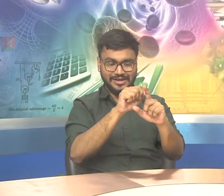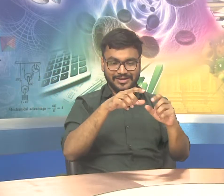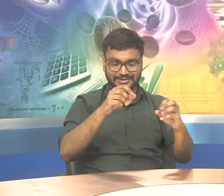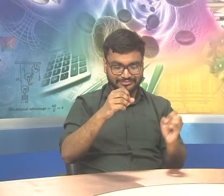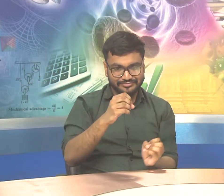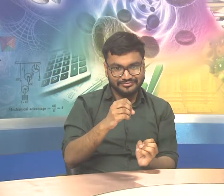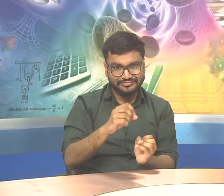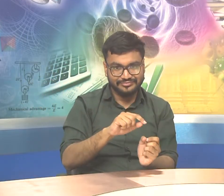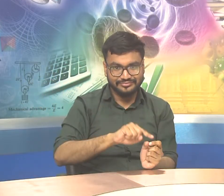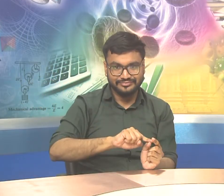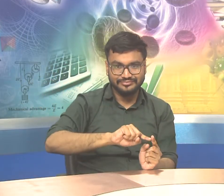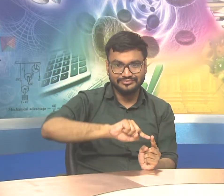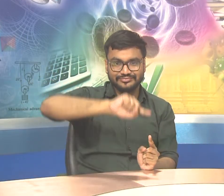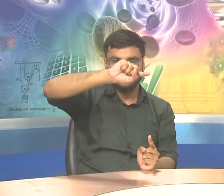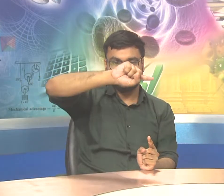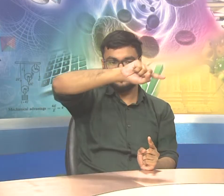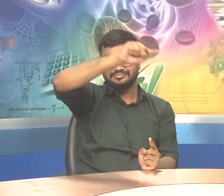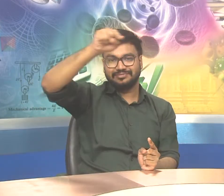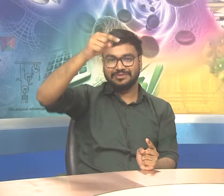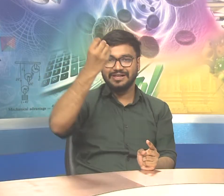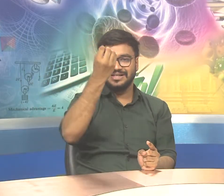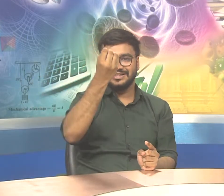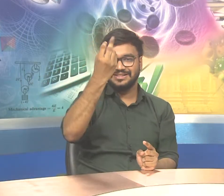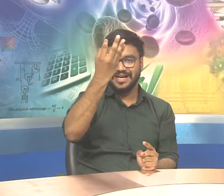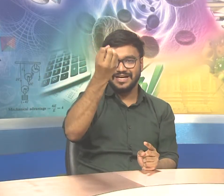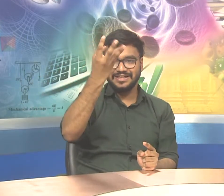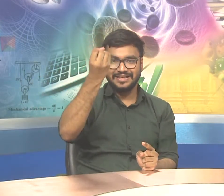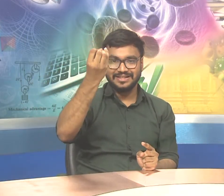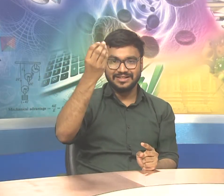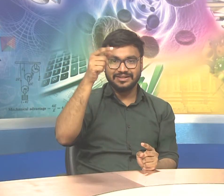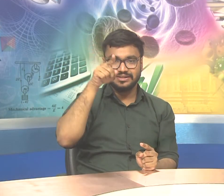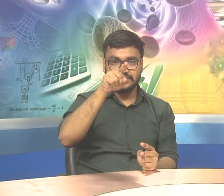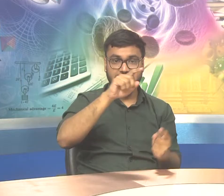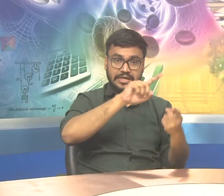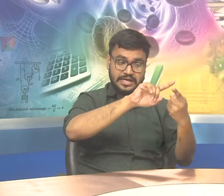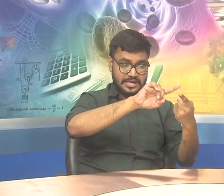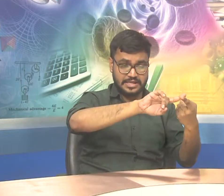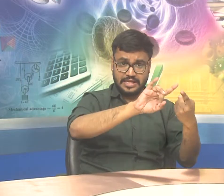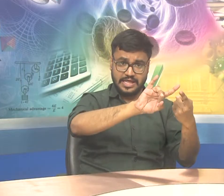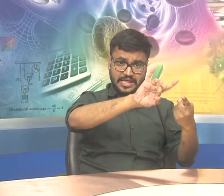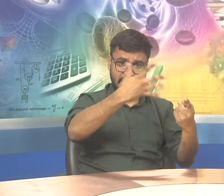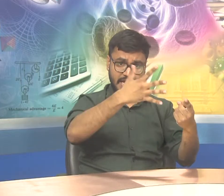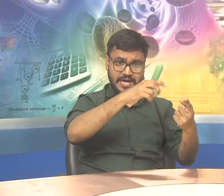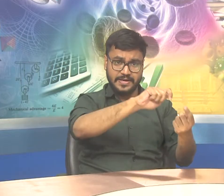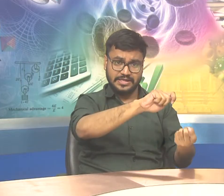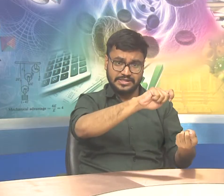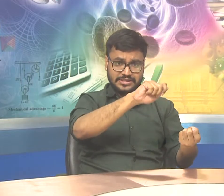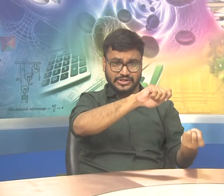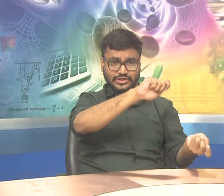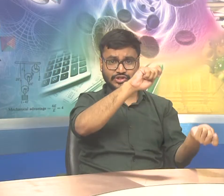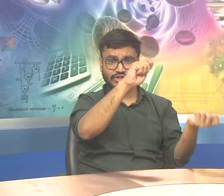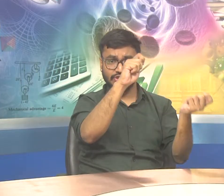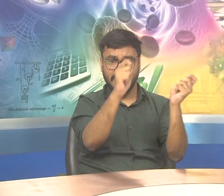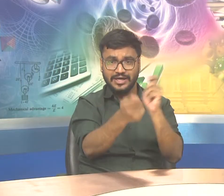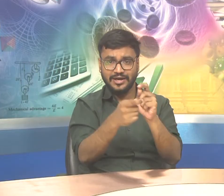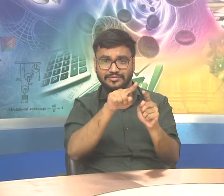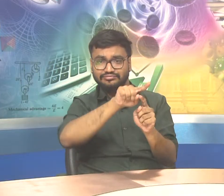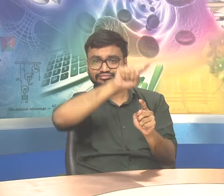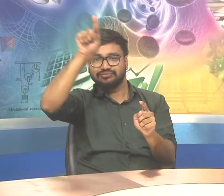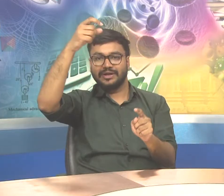Putting two electrical cells opposite their charges into the water, it can